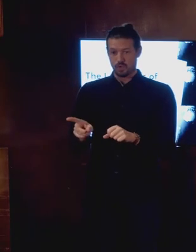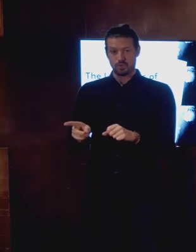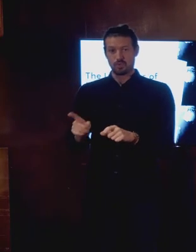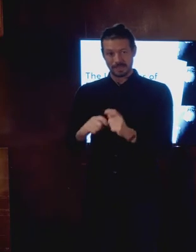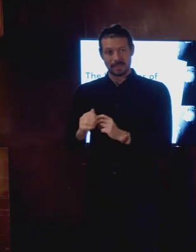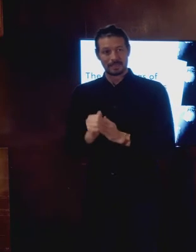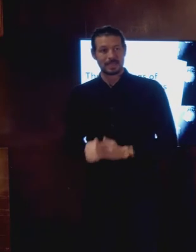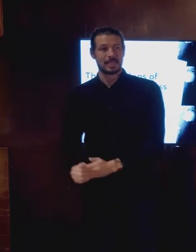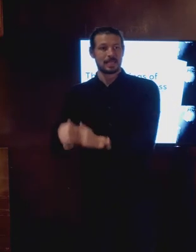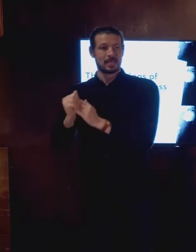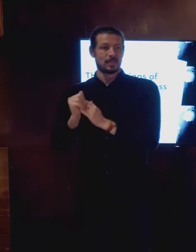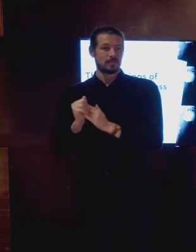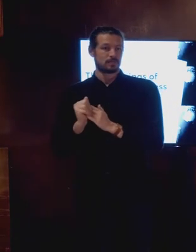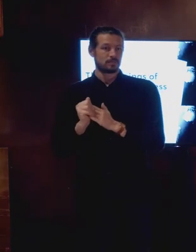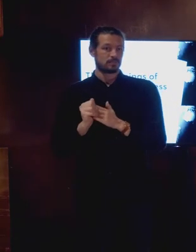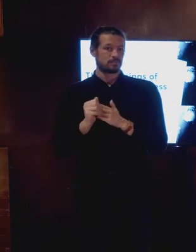leaders and they are